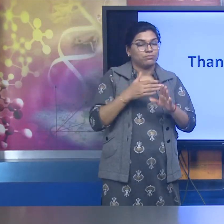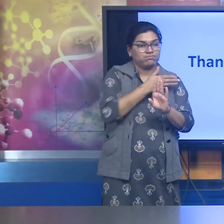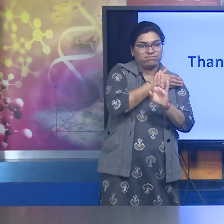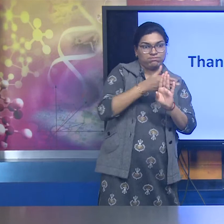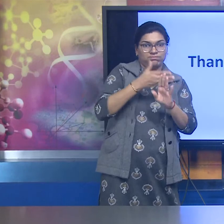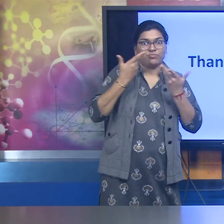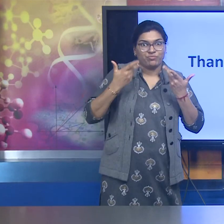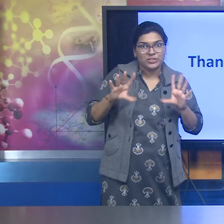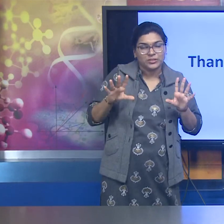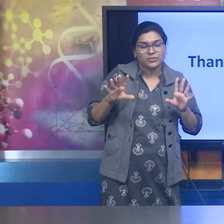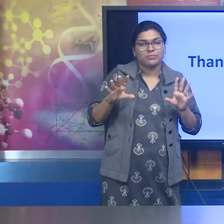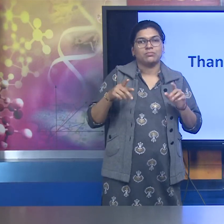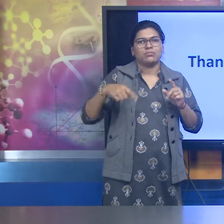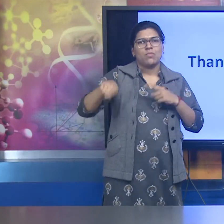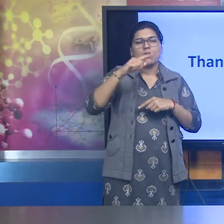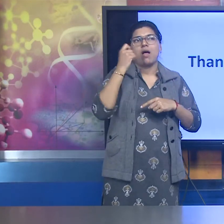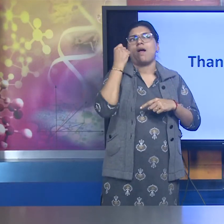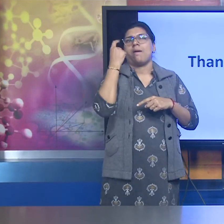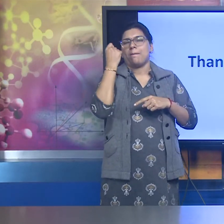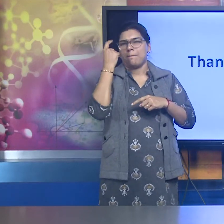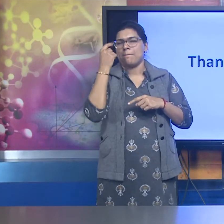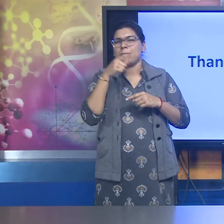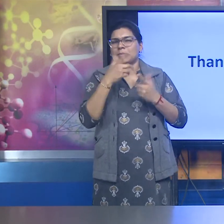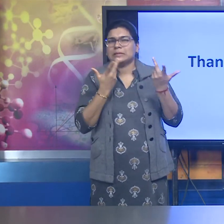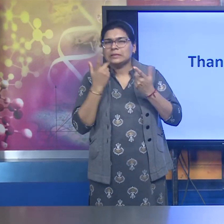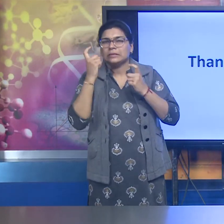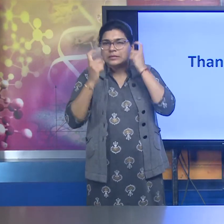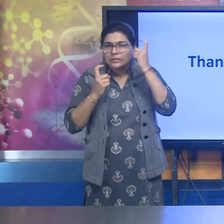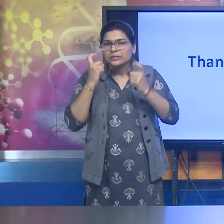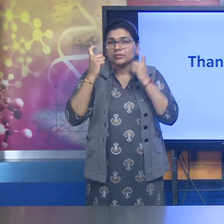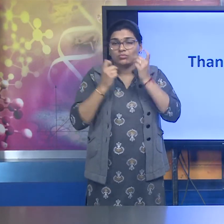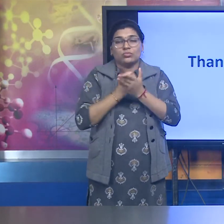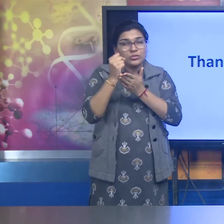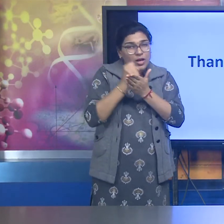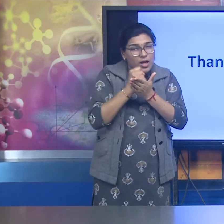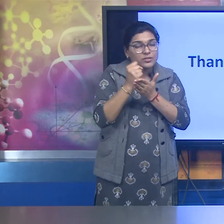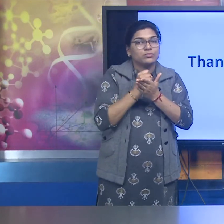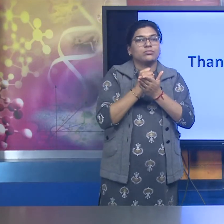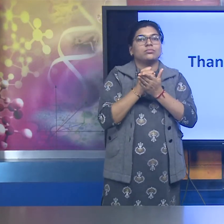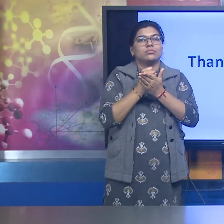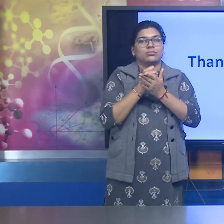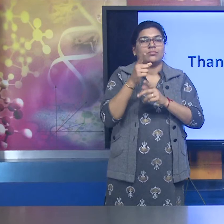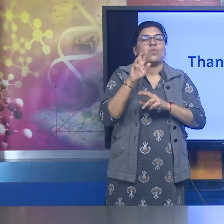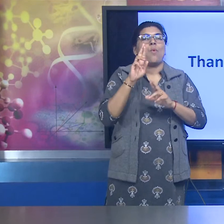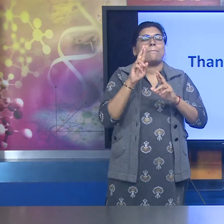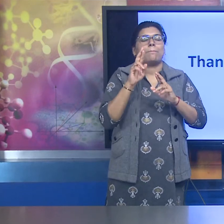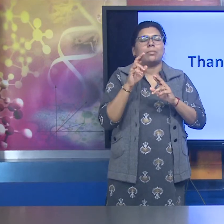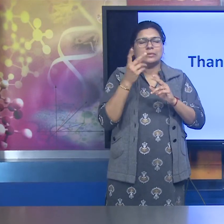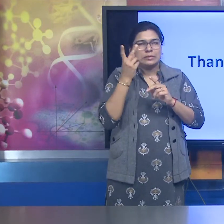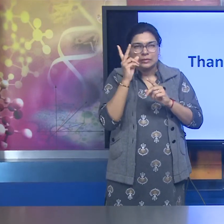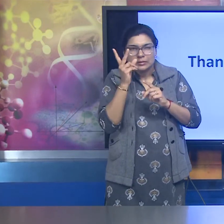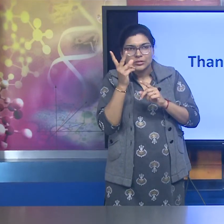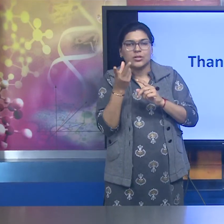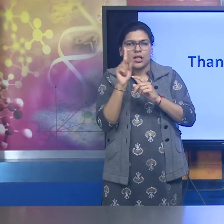I hope the chapter has been understood by you all. If you have any doubt, any questions,